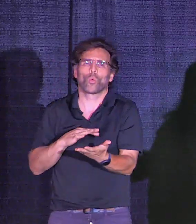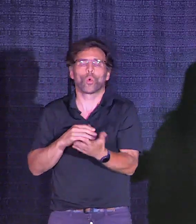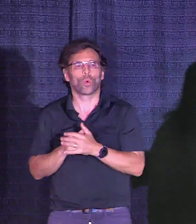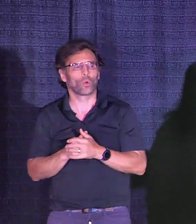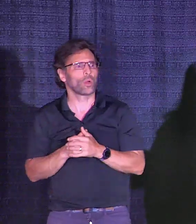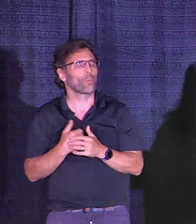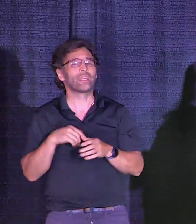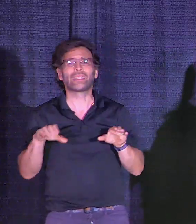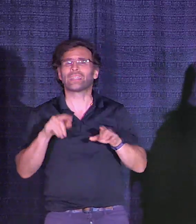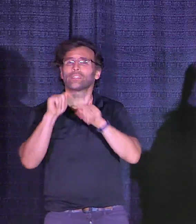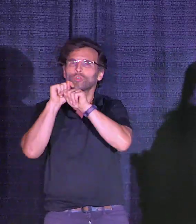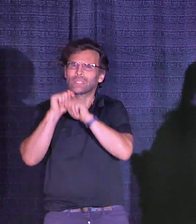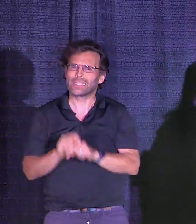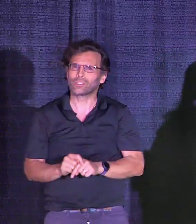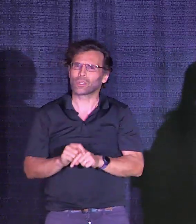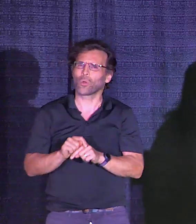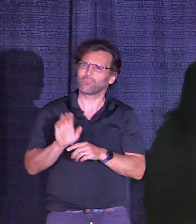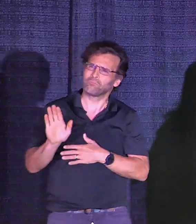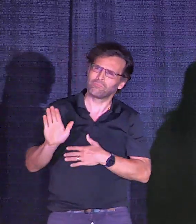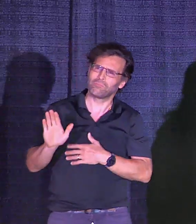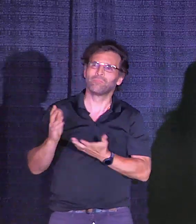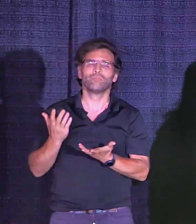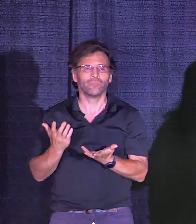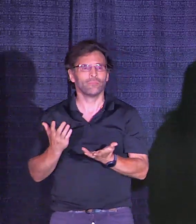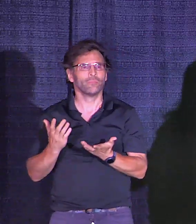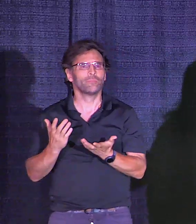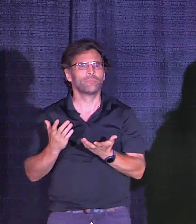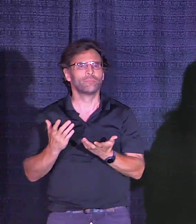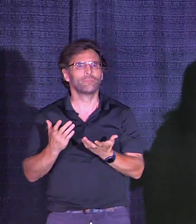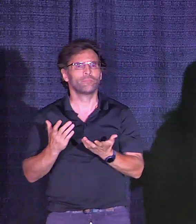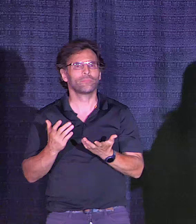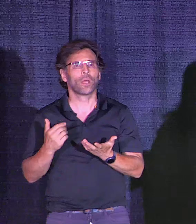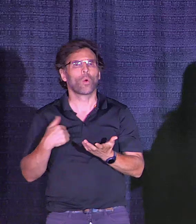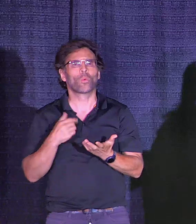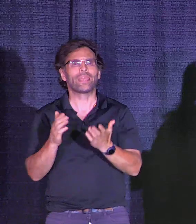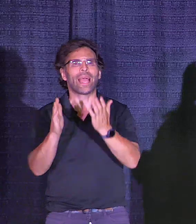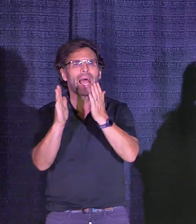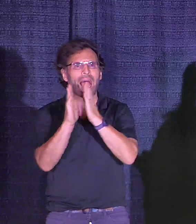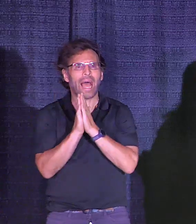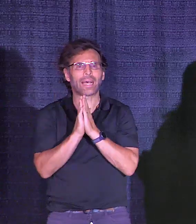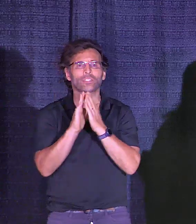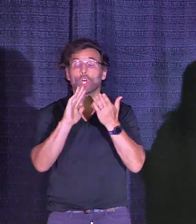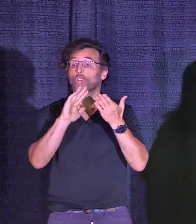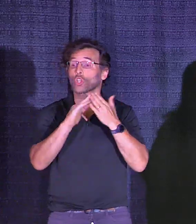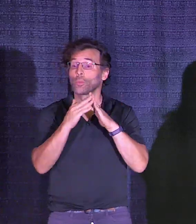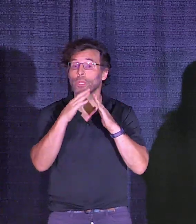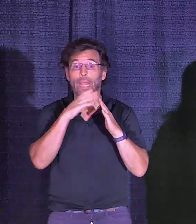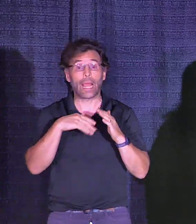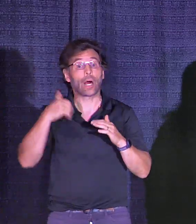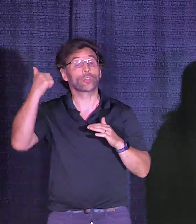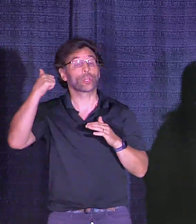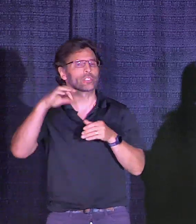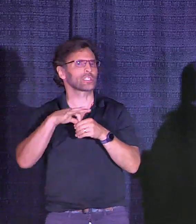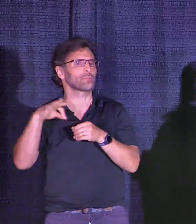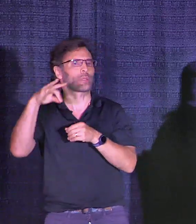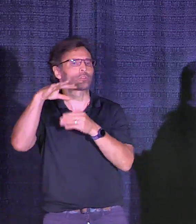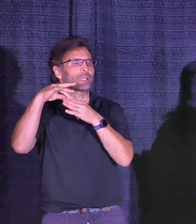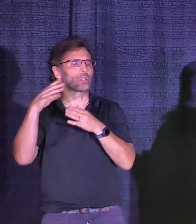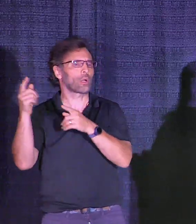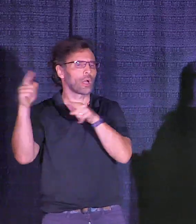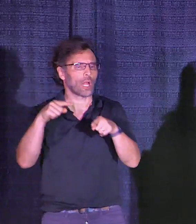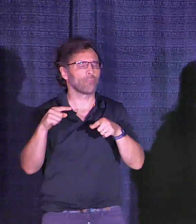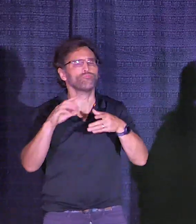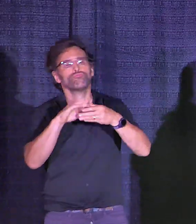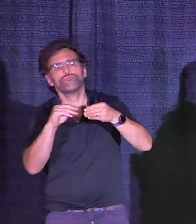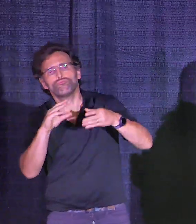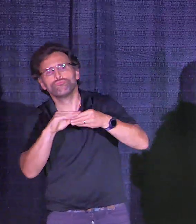it in a traditional way where we asked a community elder and spiritual leader to come and